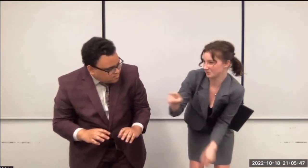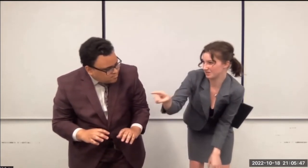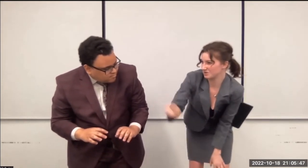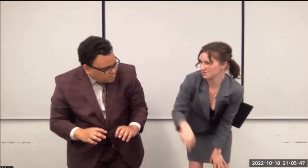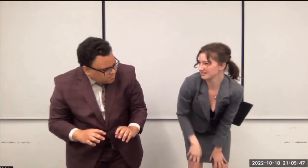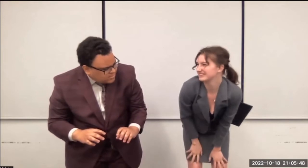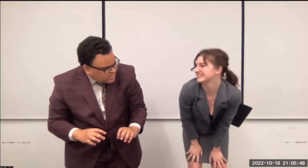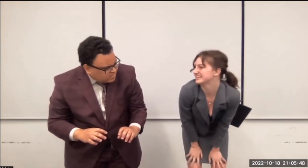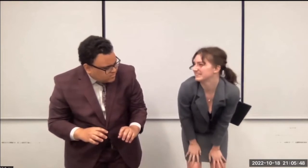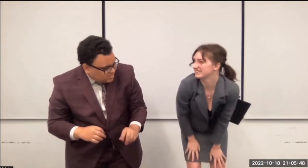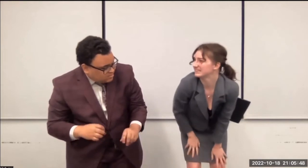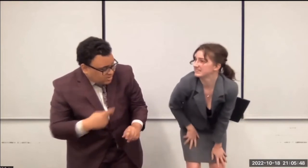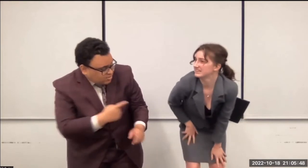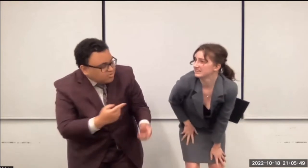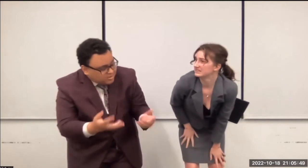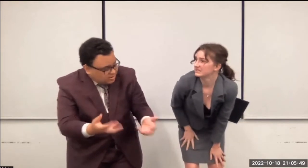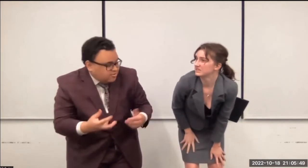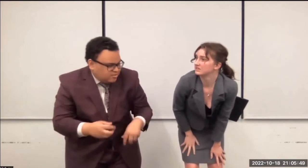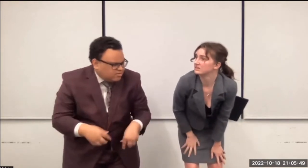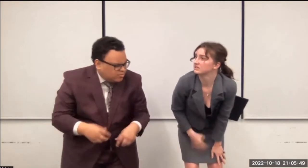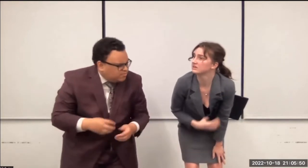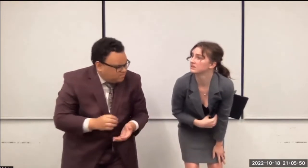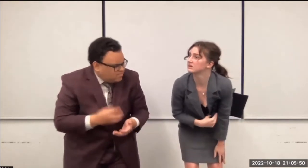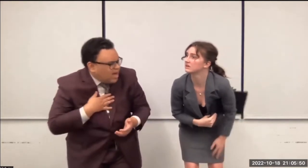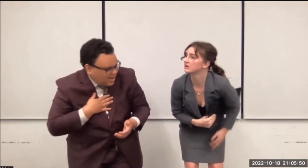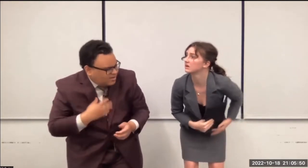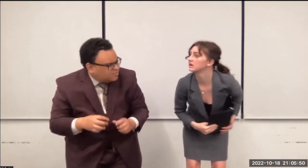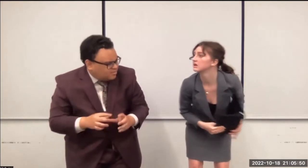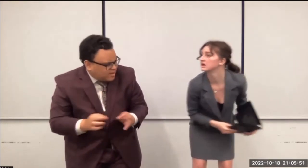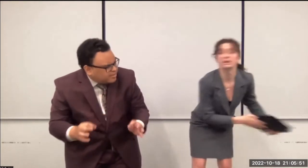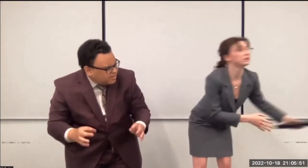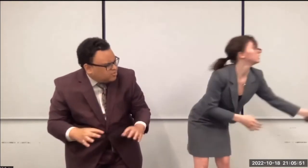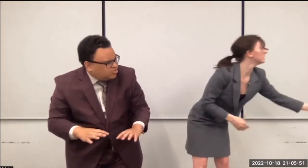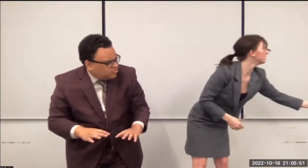you. So you could learn some of my sign language, right?